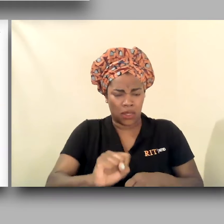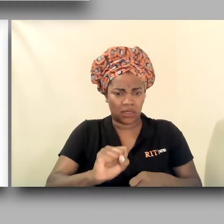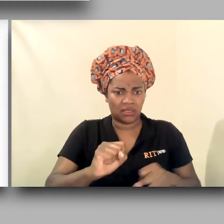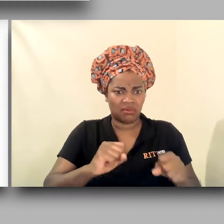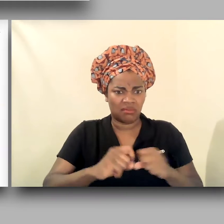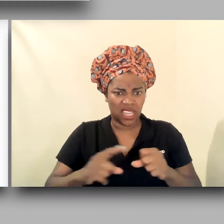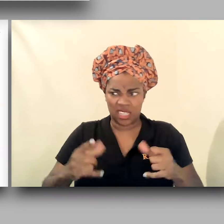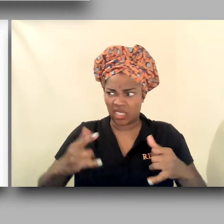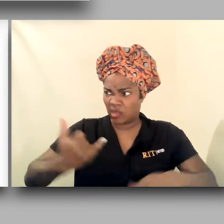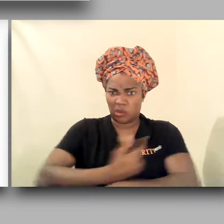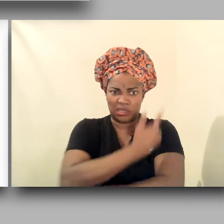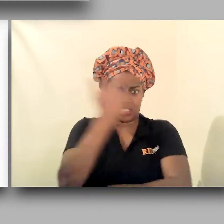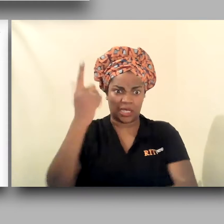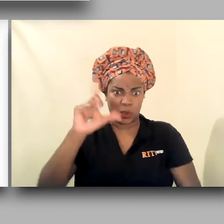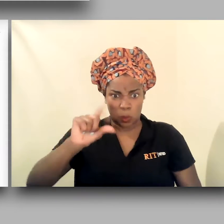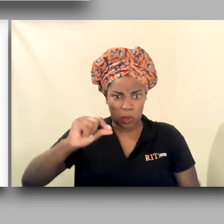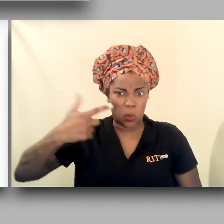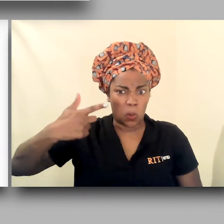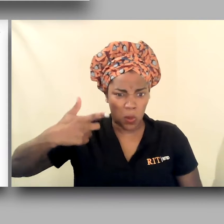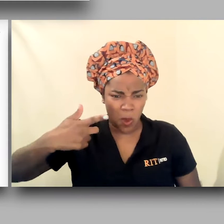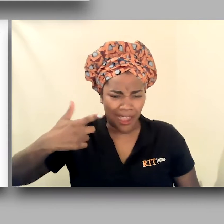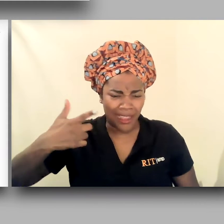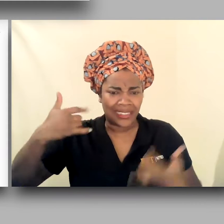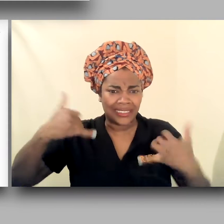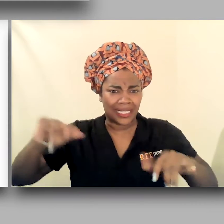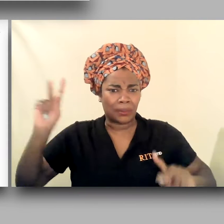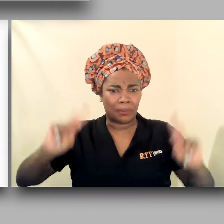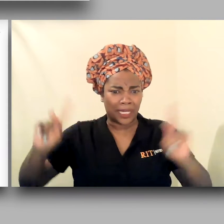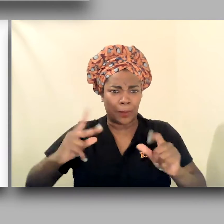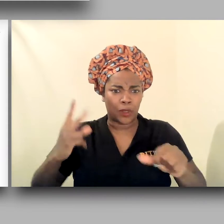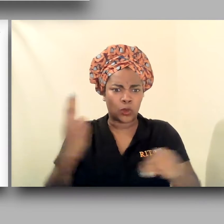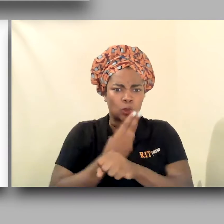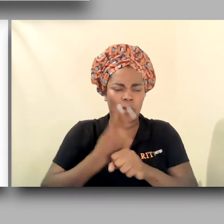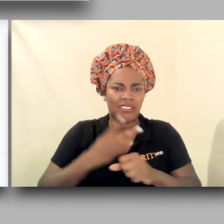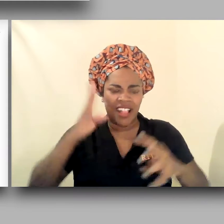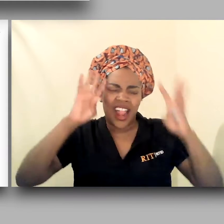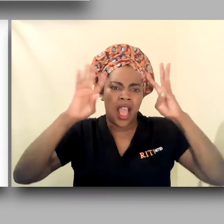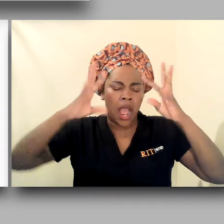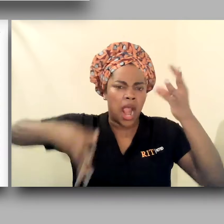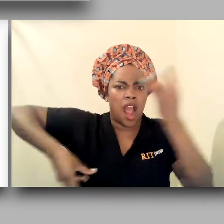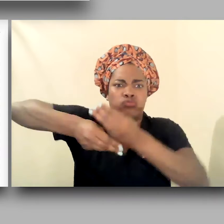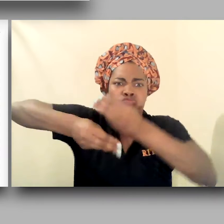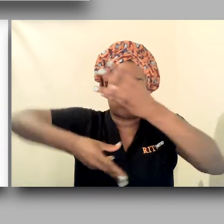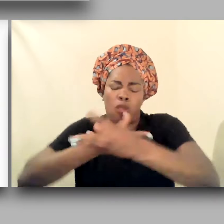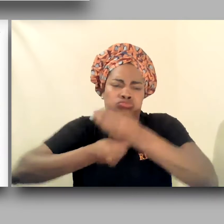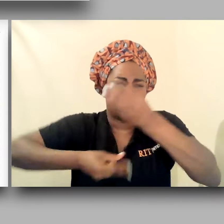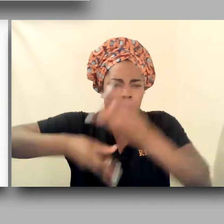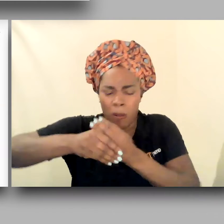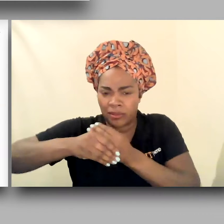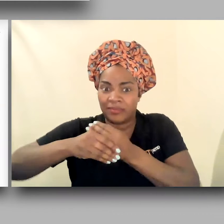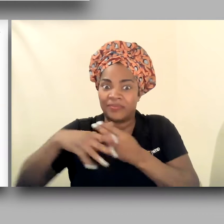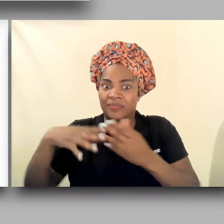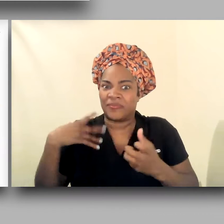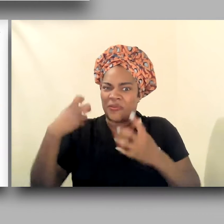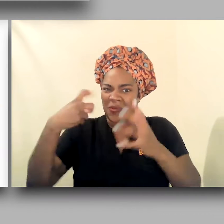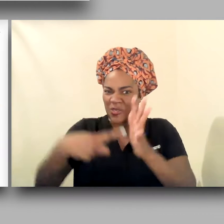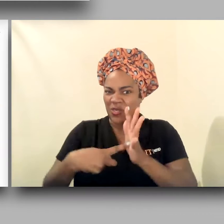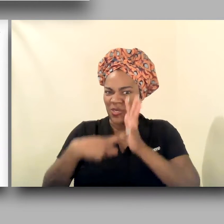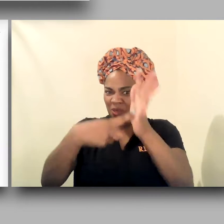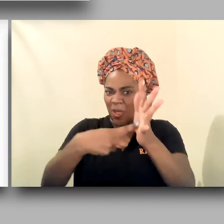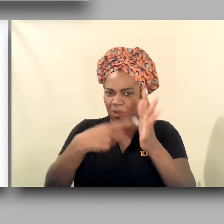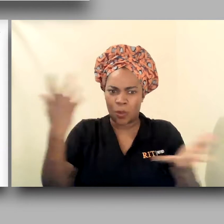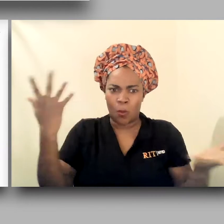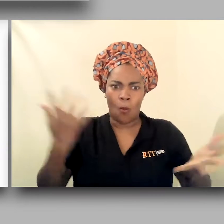I mean, this is 2021. Why would be using such an old idea? And you